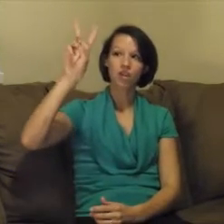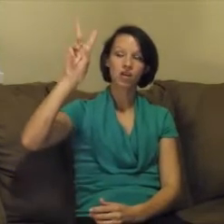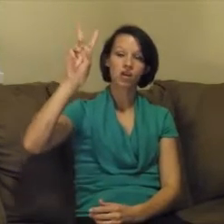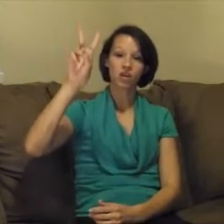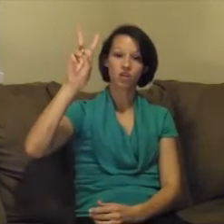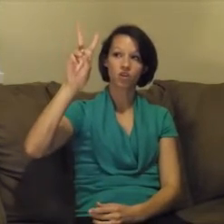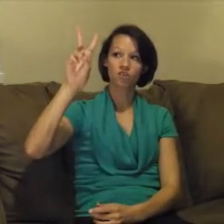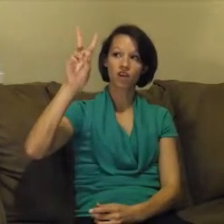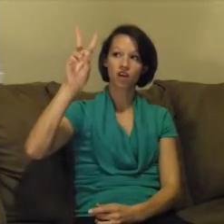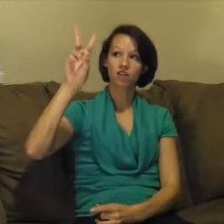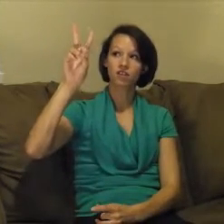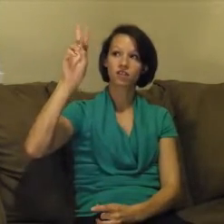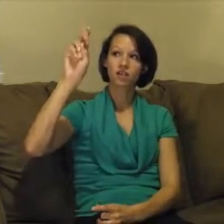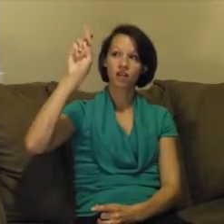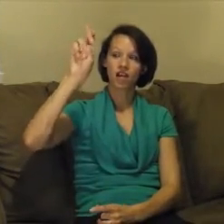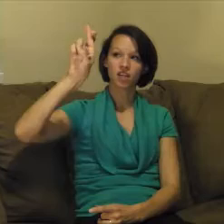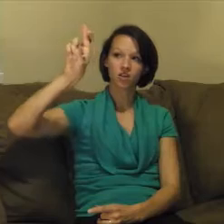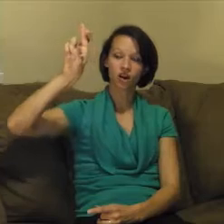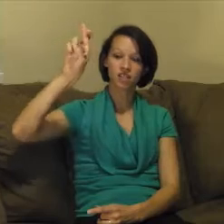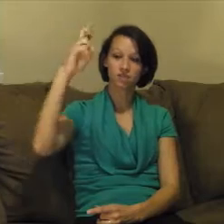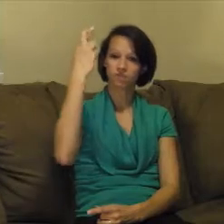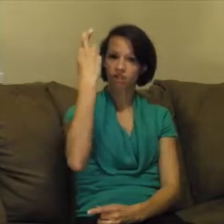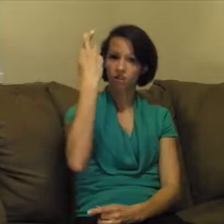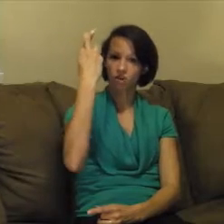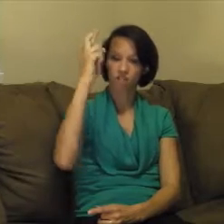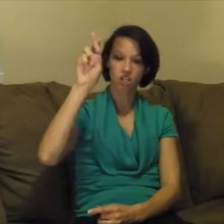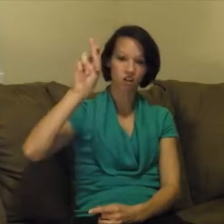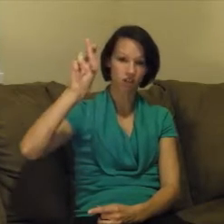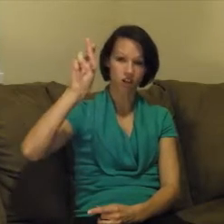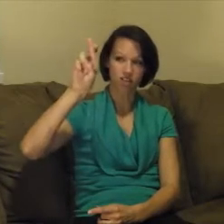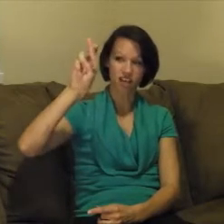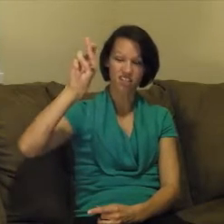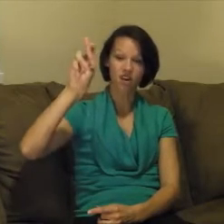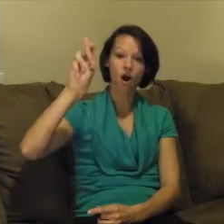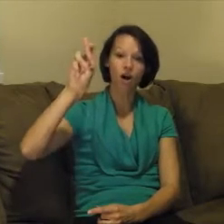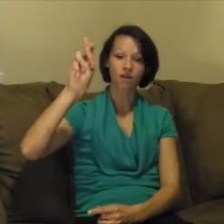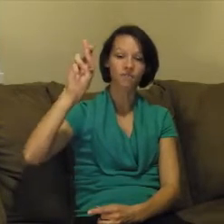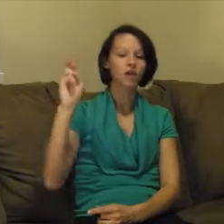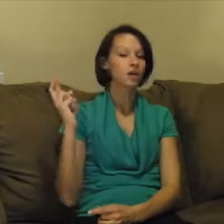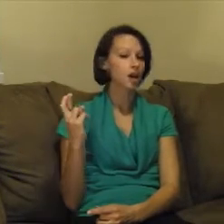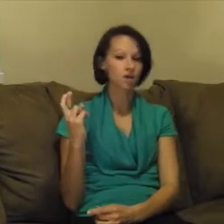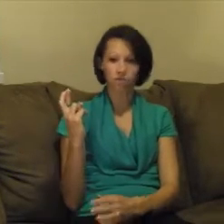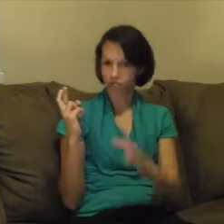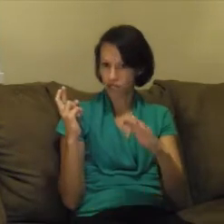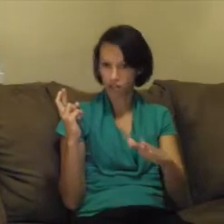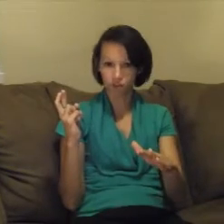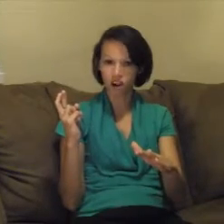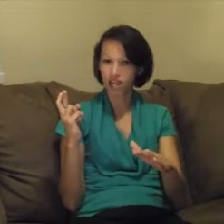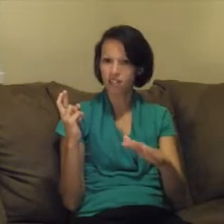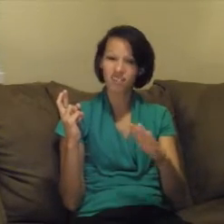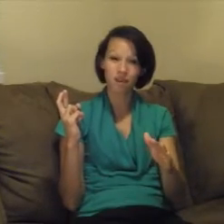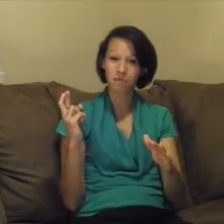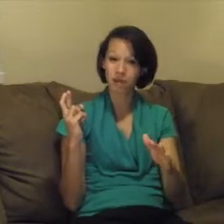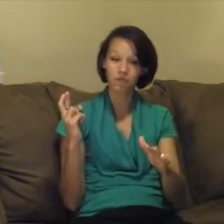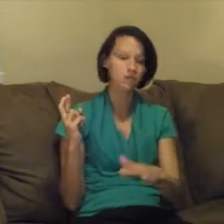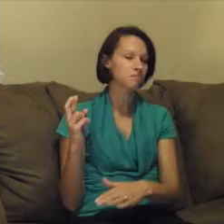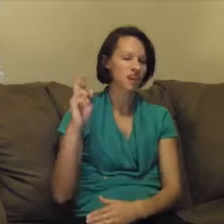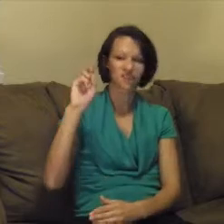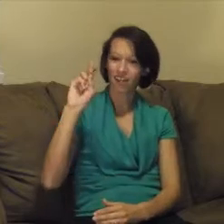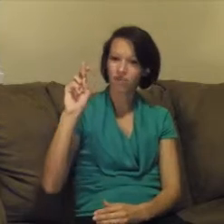You get your two fingers and you cross them, like you're crossing your fingers. That's an R. Now, little friends, sunbeams, if that's